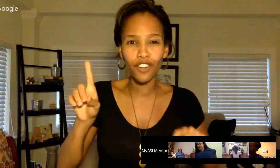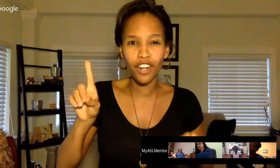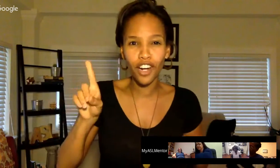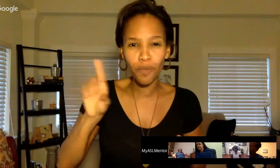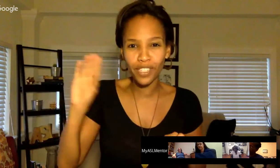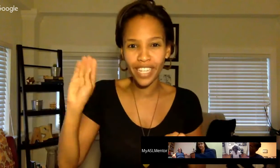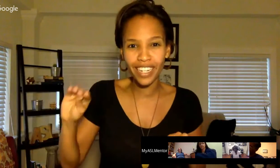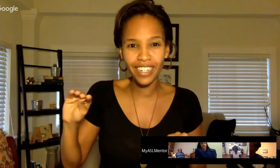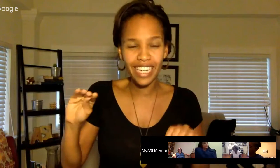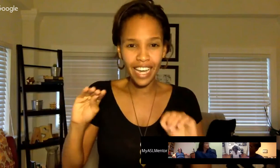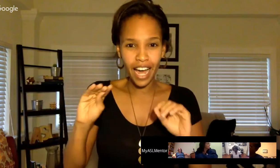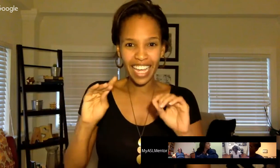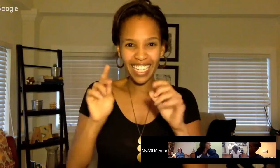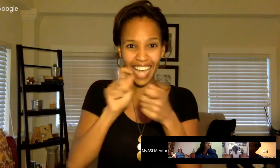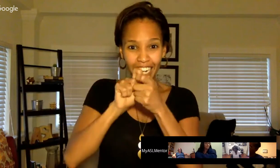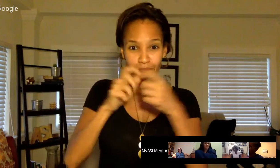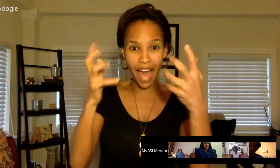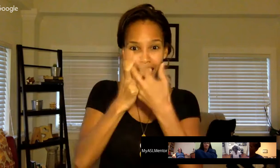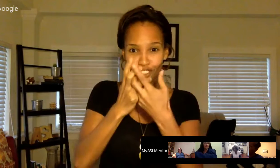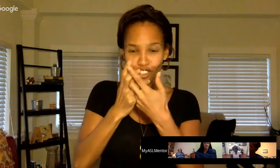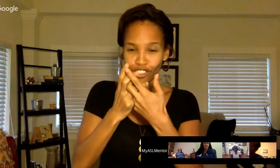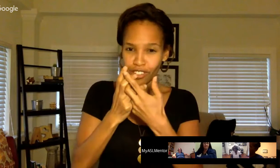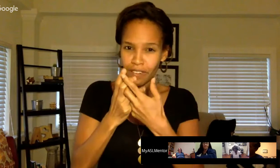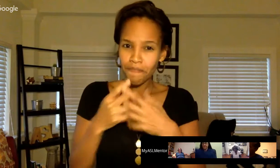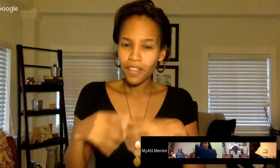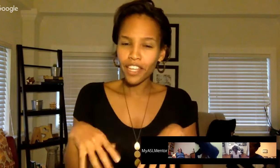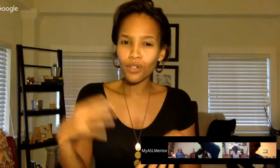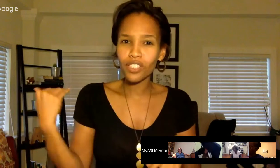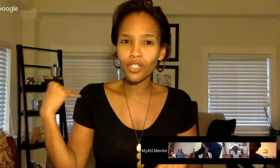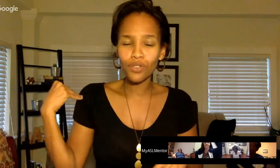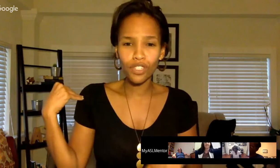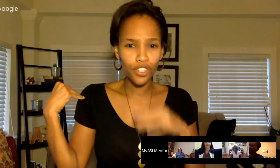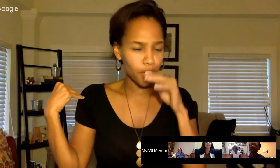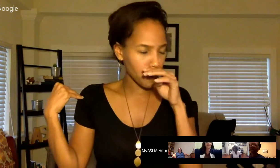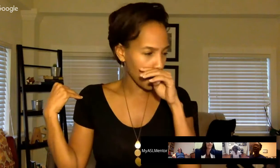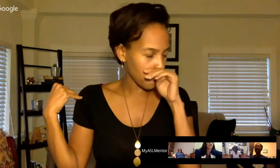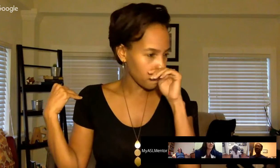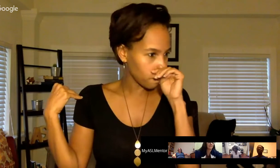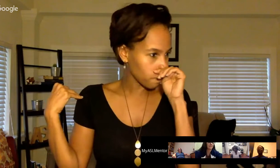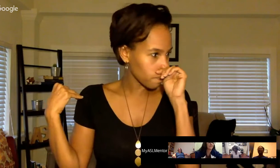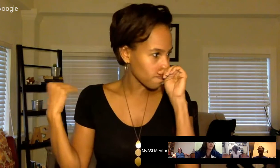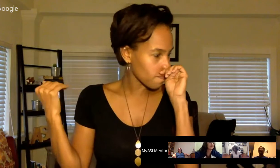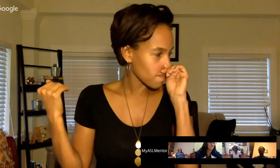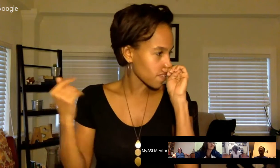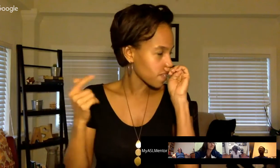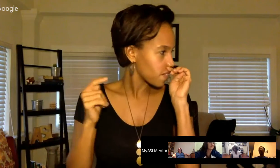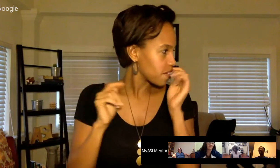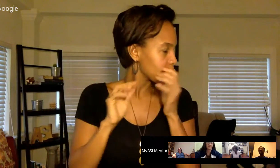are never 100% exact match. They used to use the term